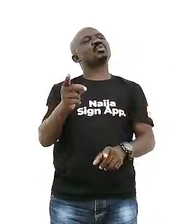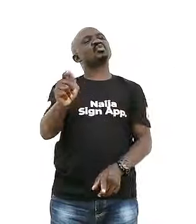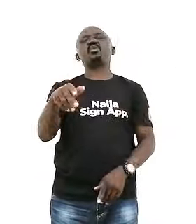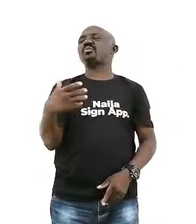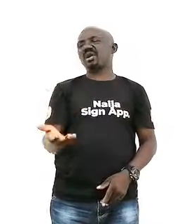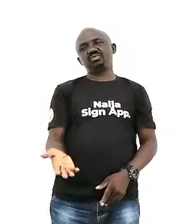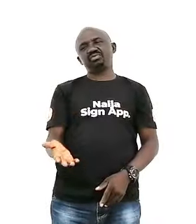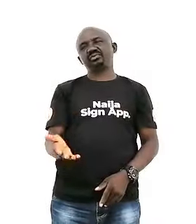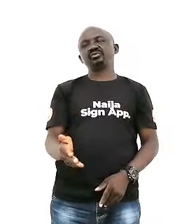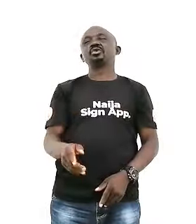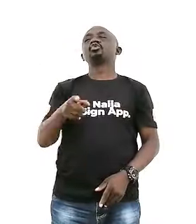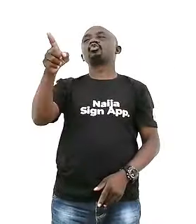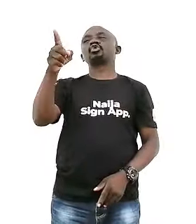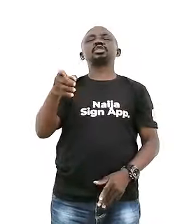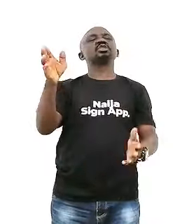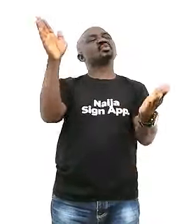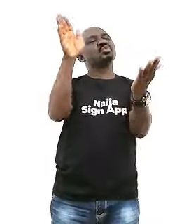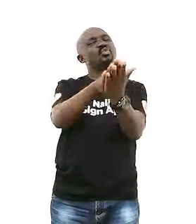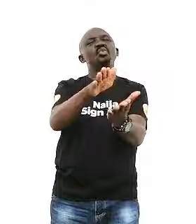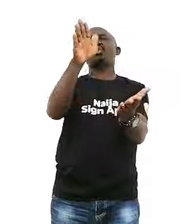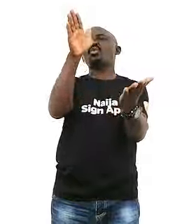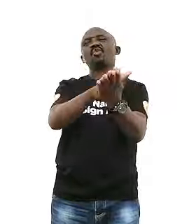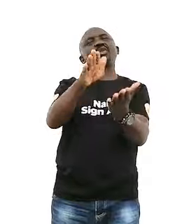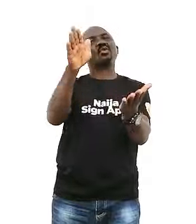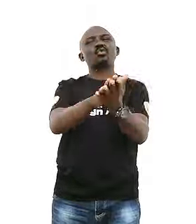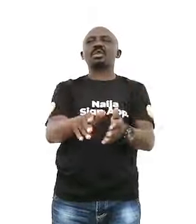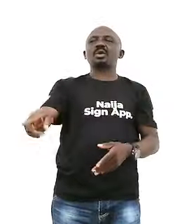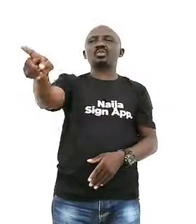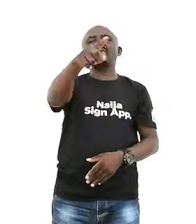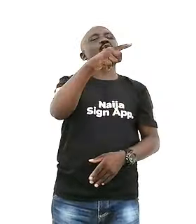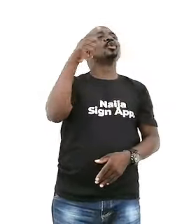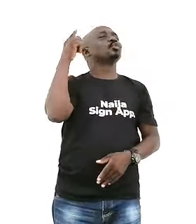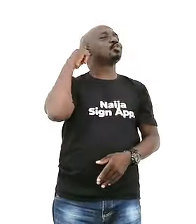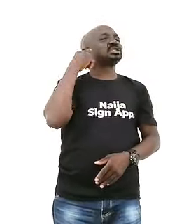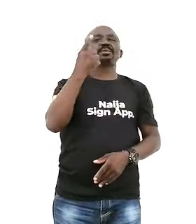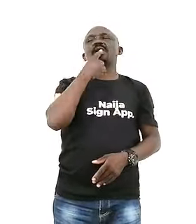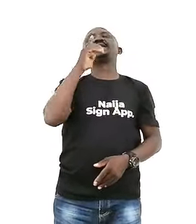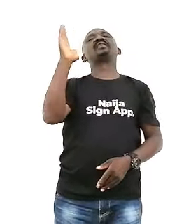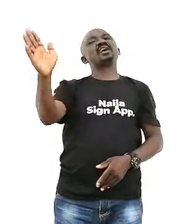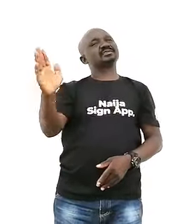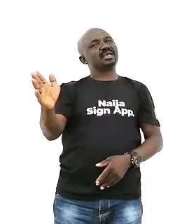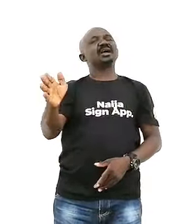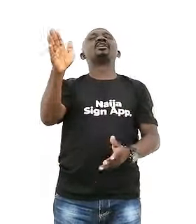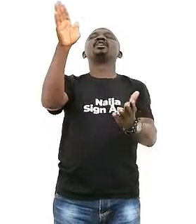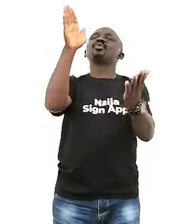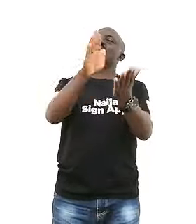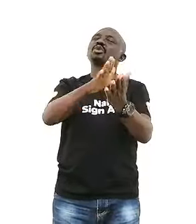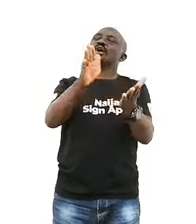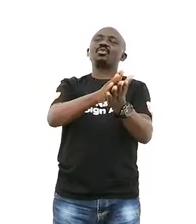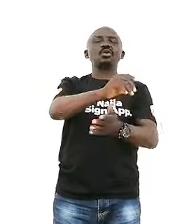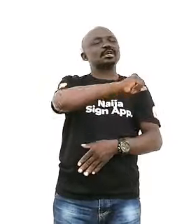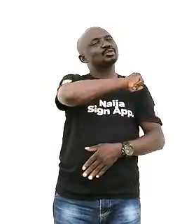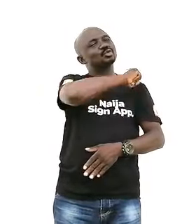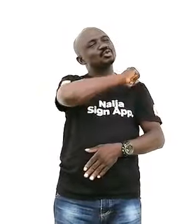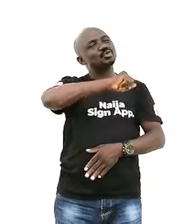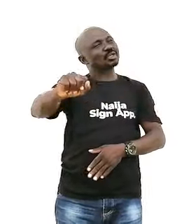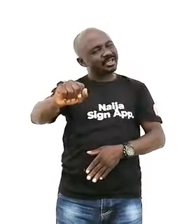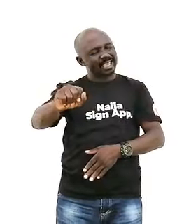advocacy for International Decade of Indigenous Languages to look in the direction of sign languages. I call on Nigerians particularly to